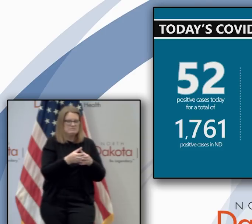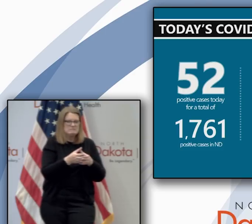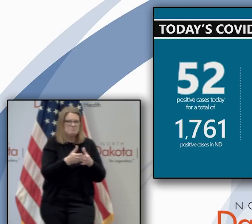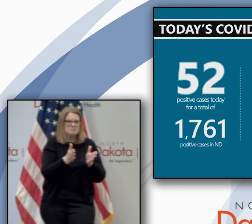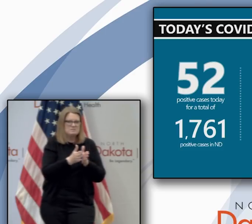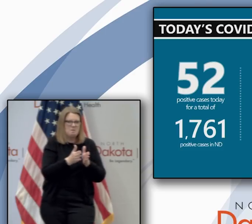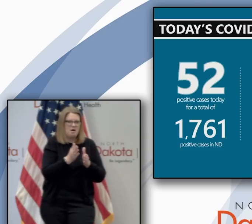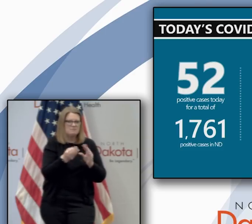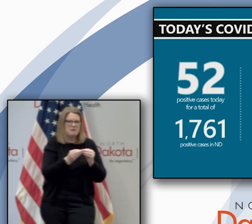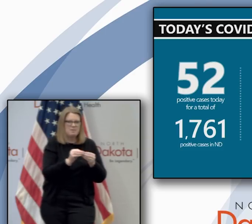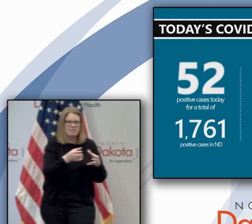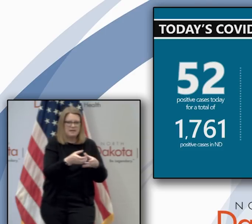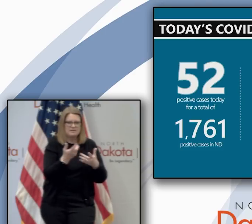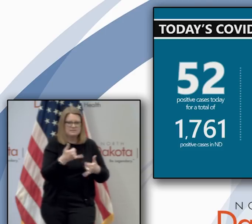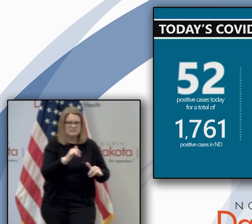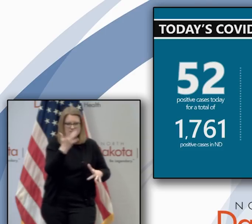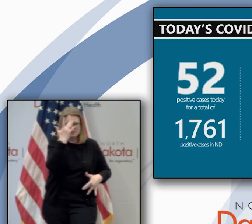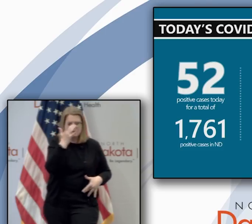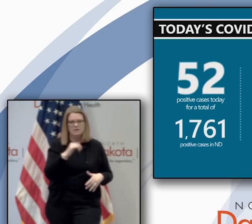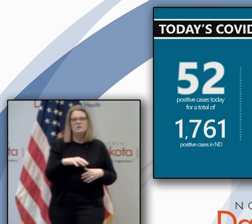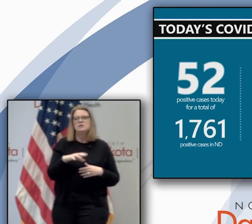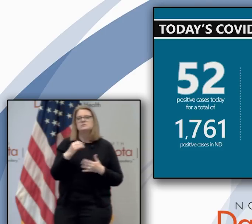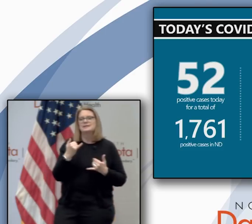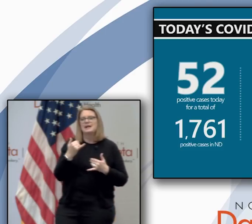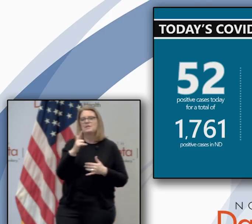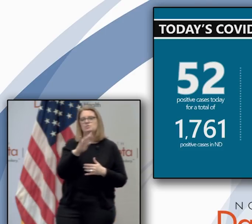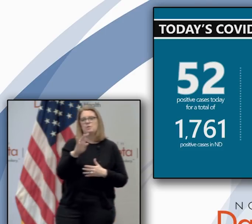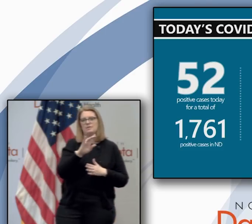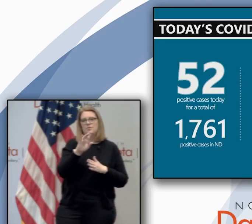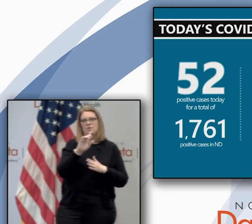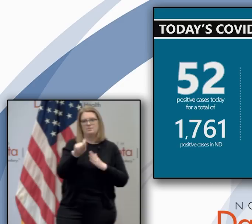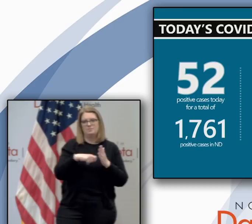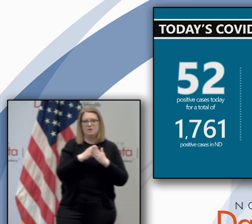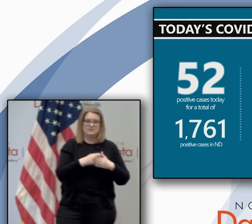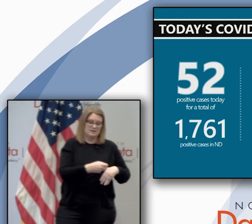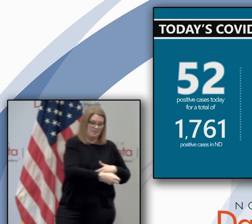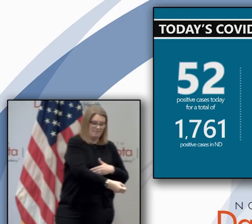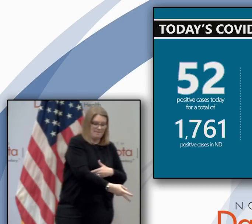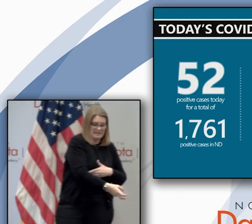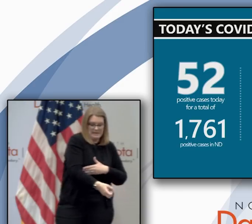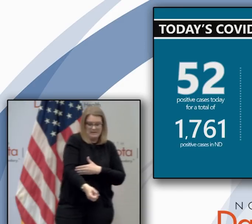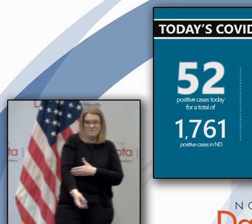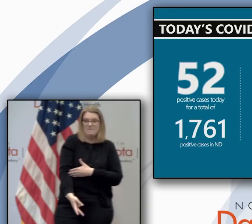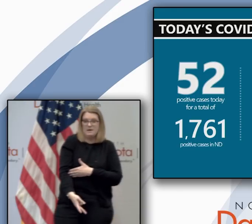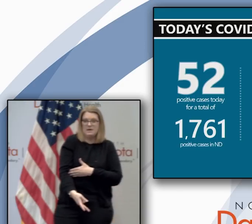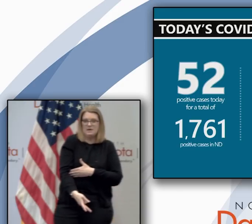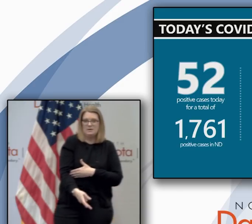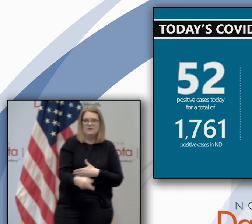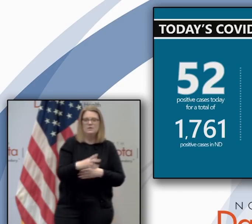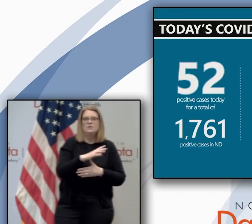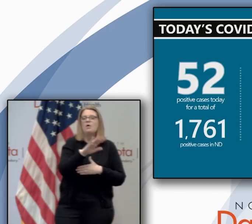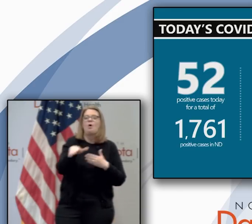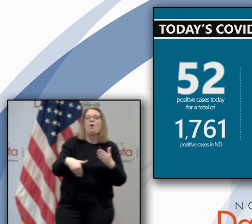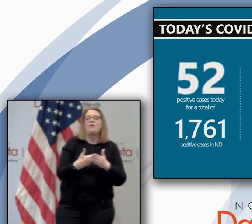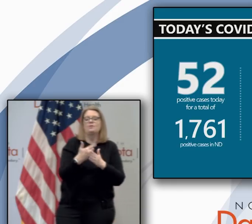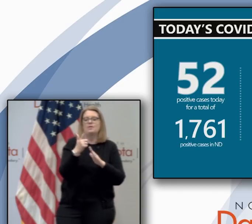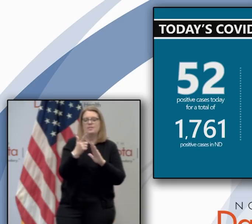were completed during the 24-hour period, beginning midnight to midnight yesterday, Thursday, across all of our labs